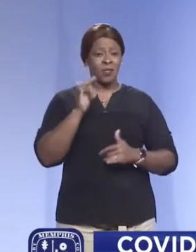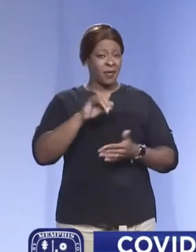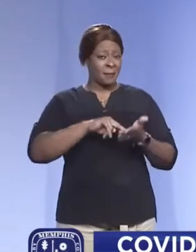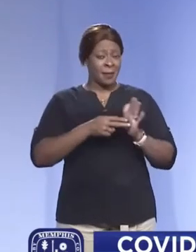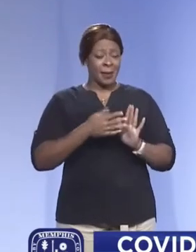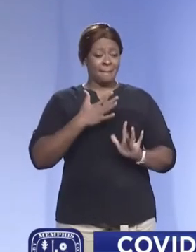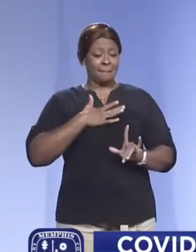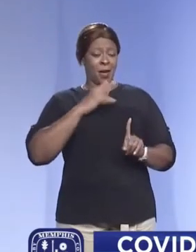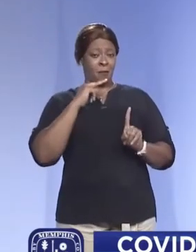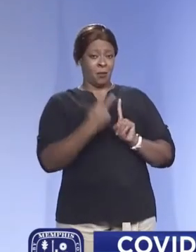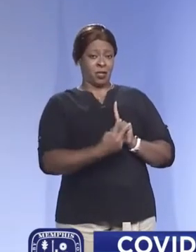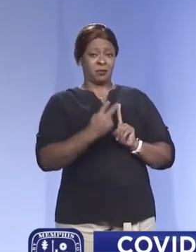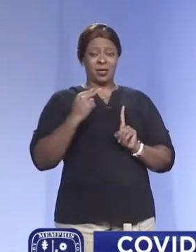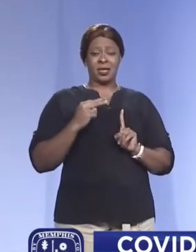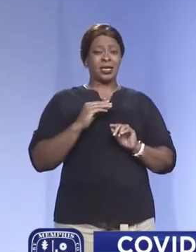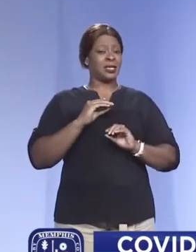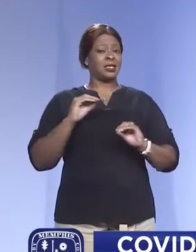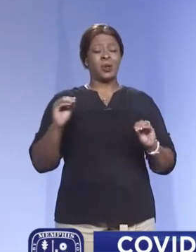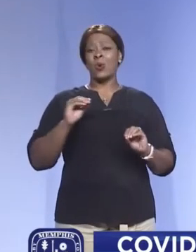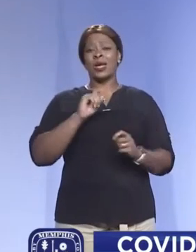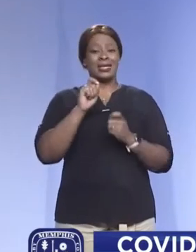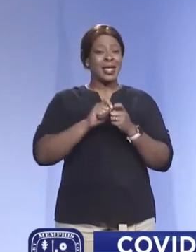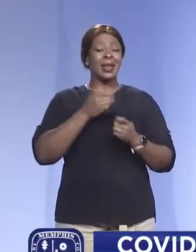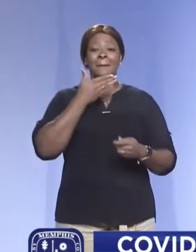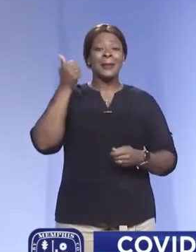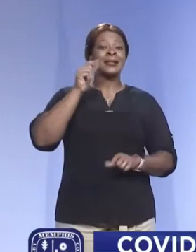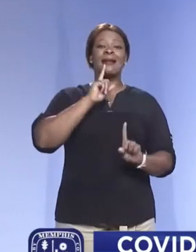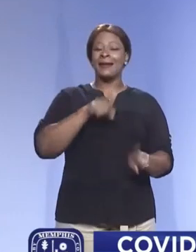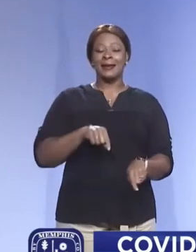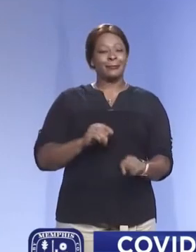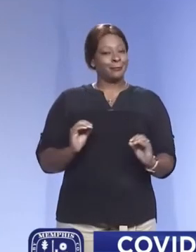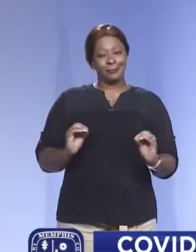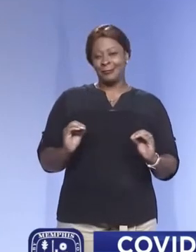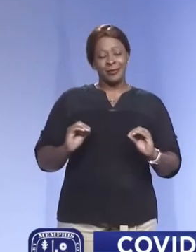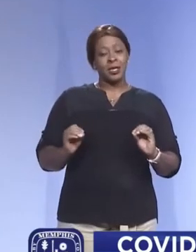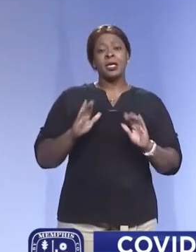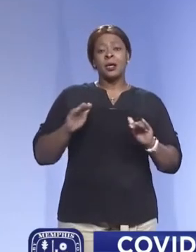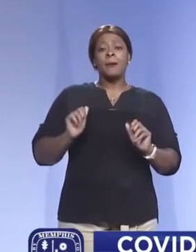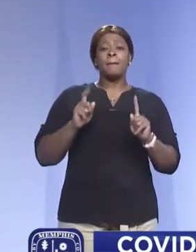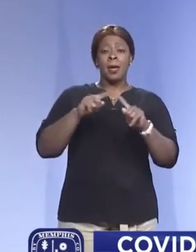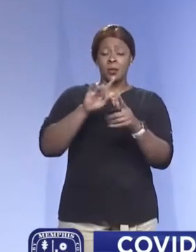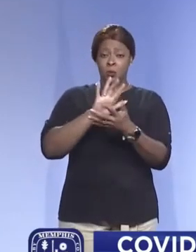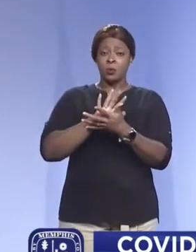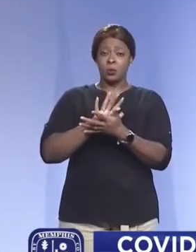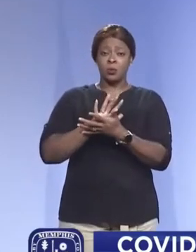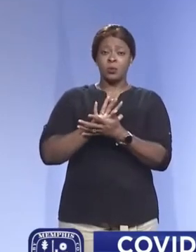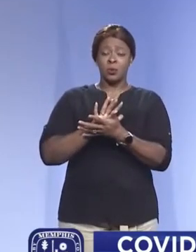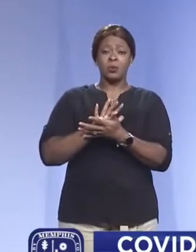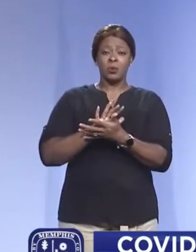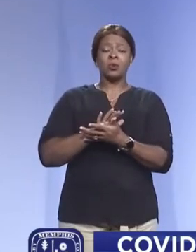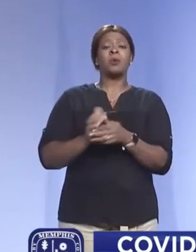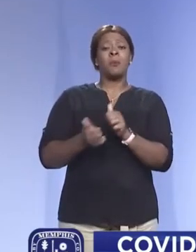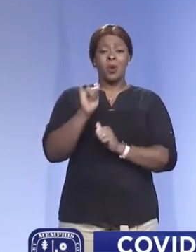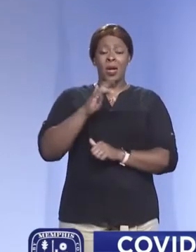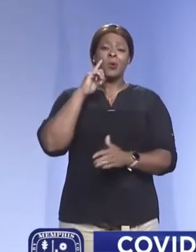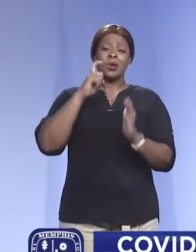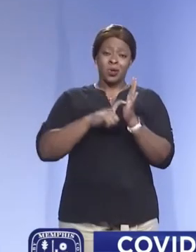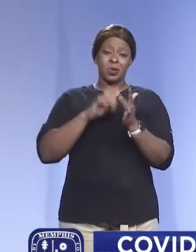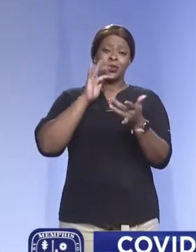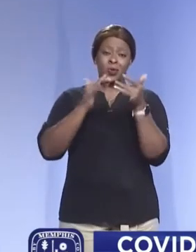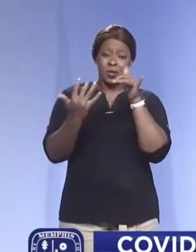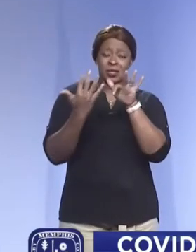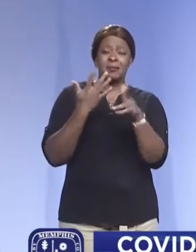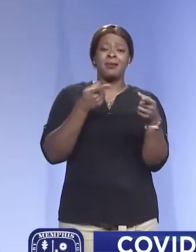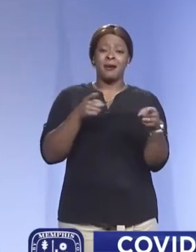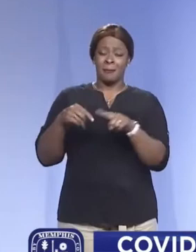my standpoint, there is no good answer to this. We know that if kids go back to schools, we're likely to see transmission within